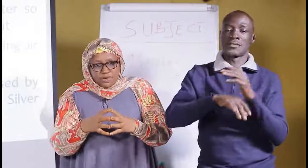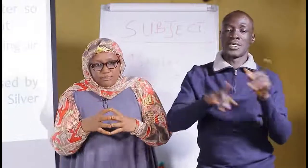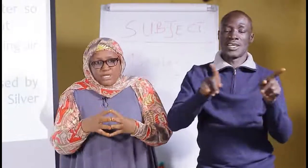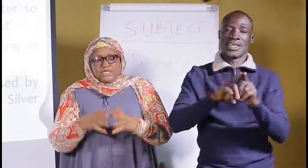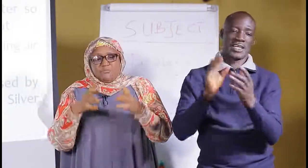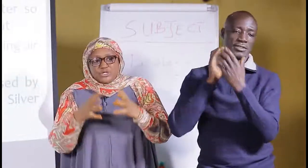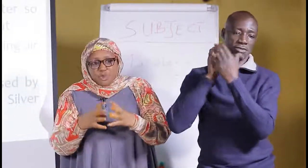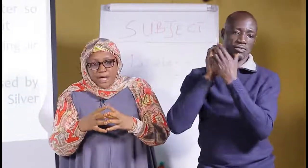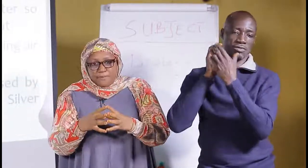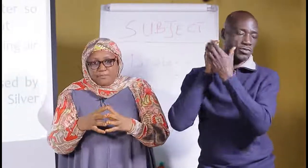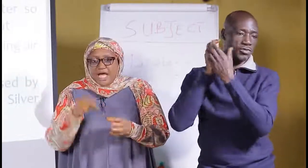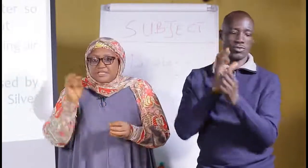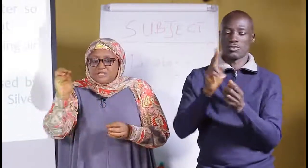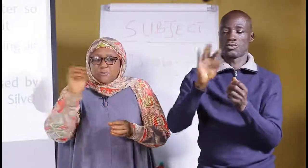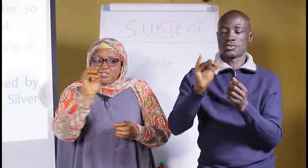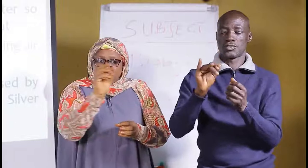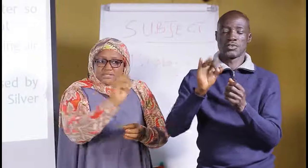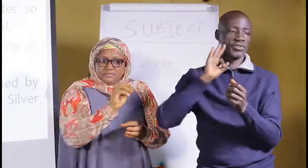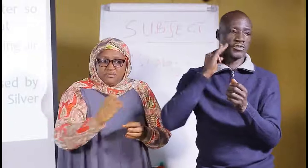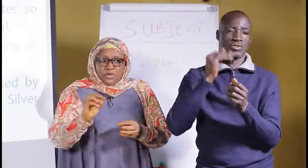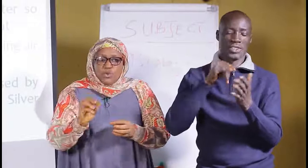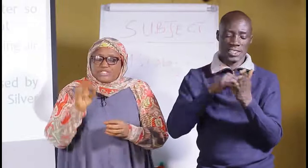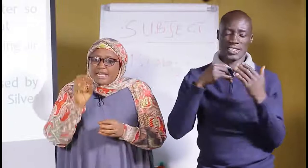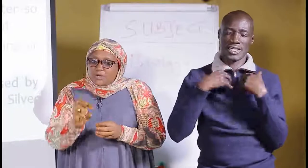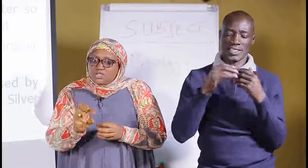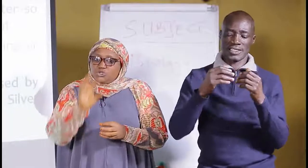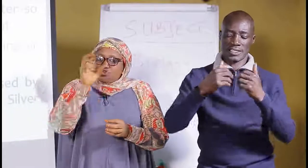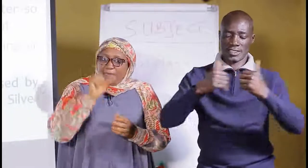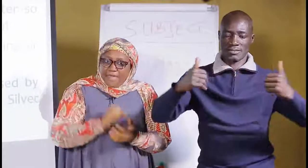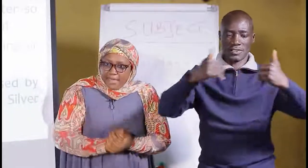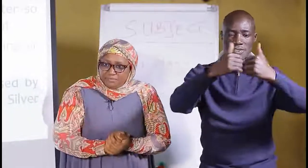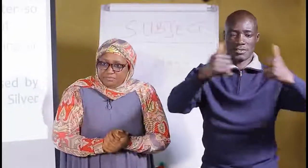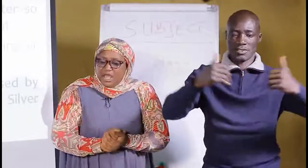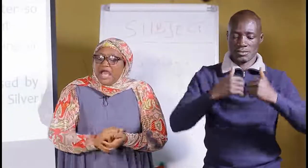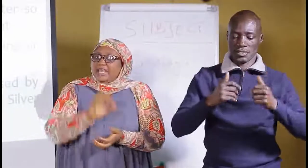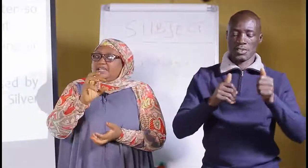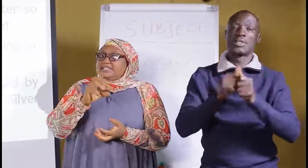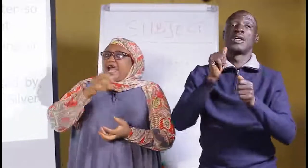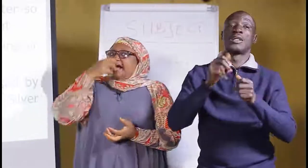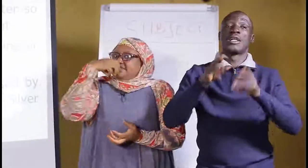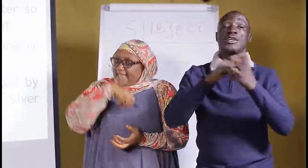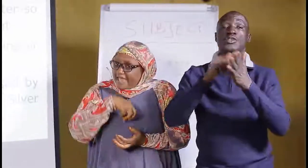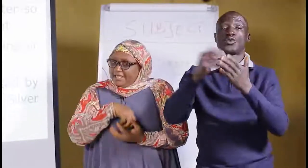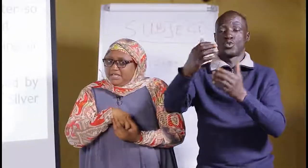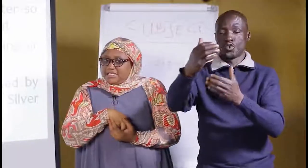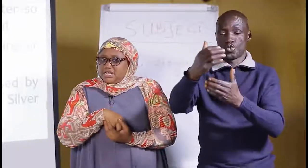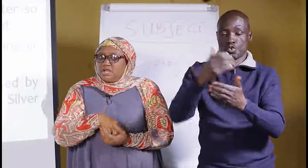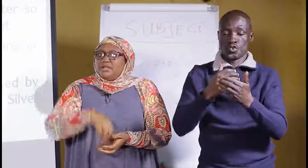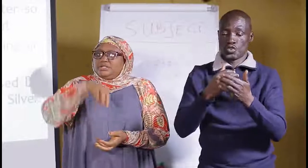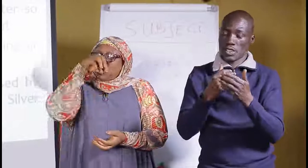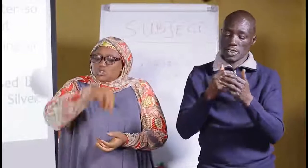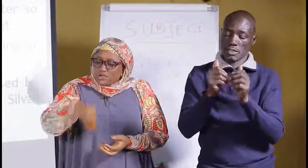is young, the mesocarp has spaces which allows it to trap air. And anything that has air in